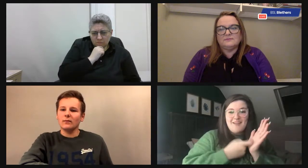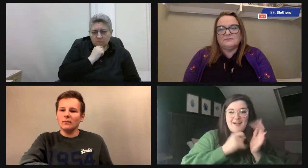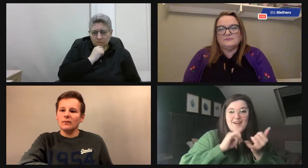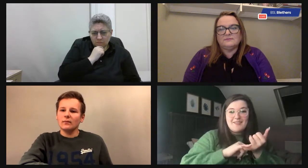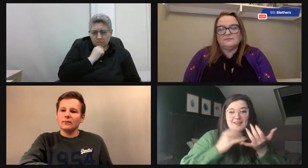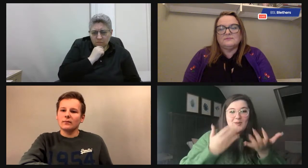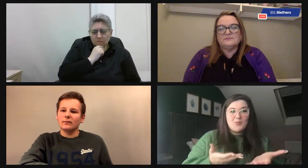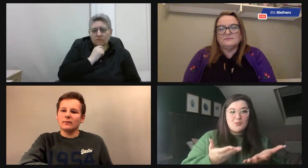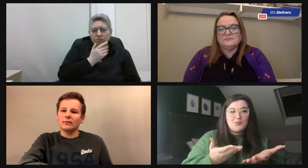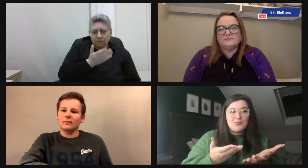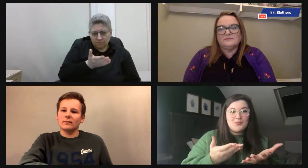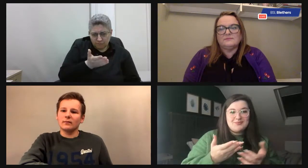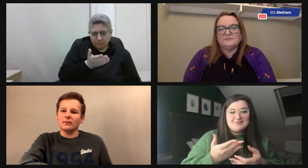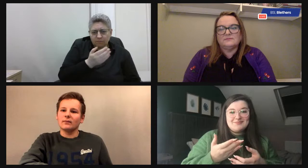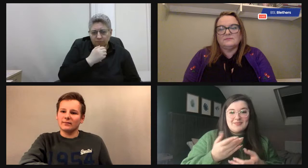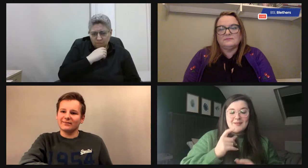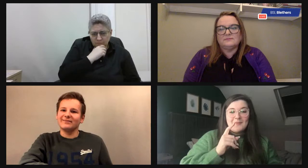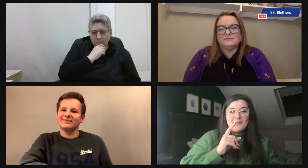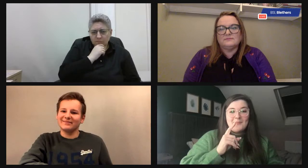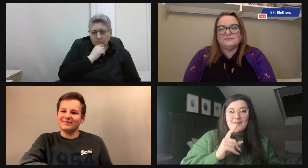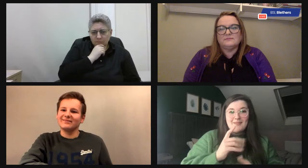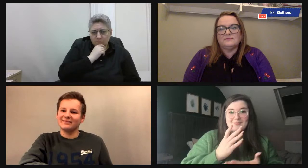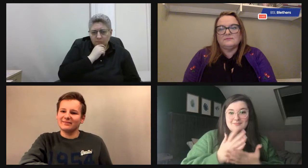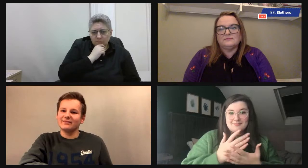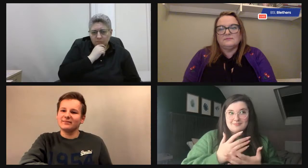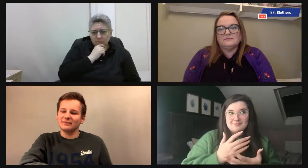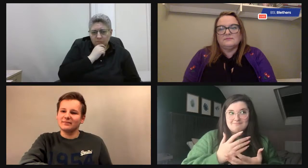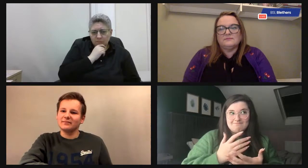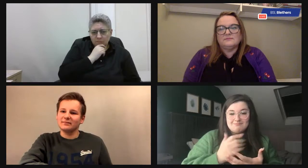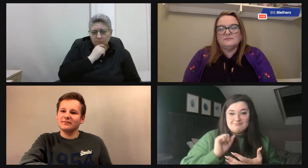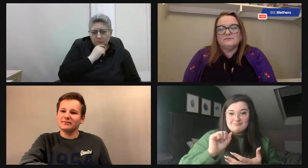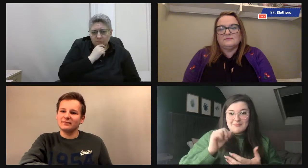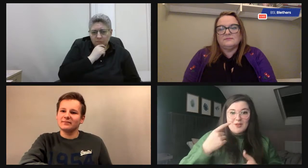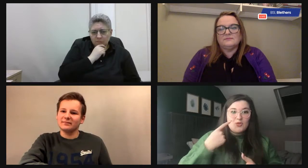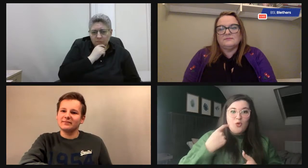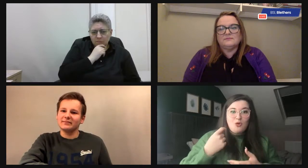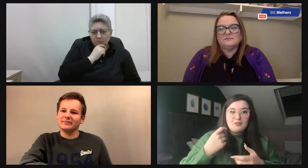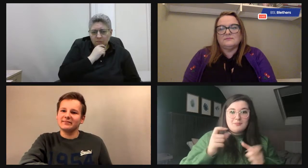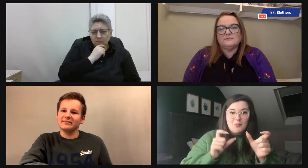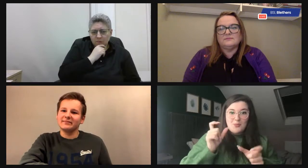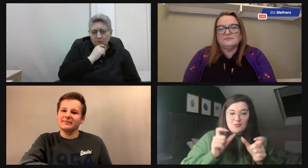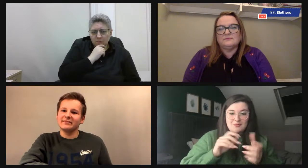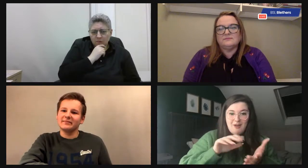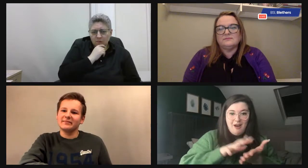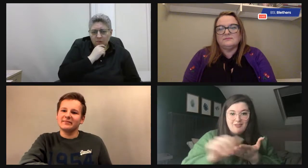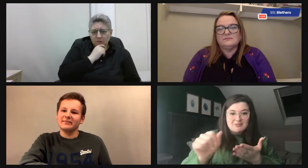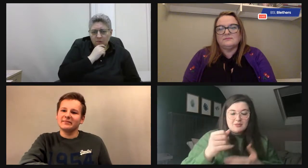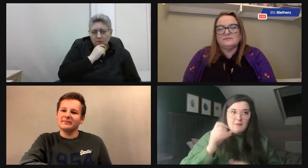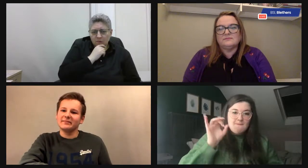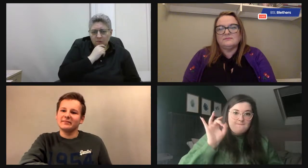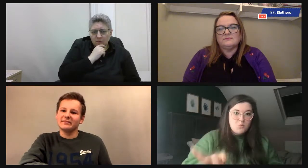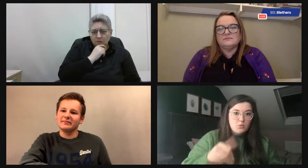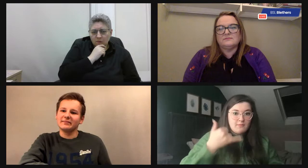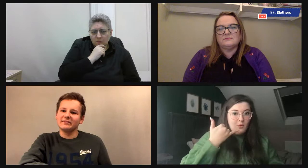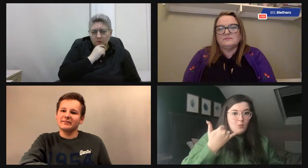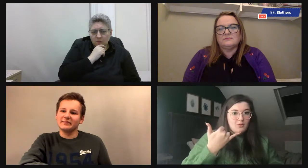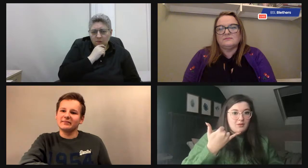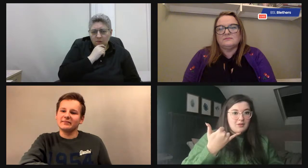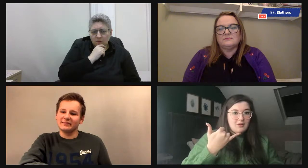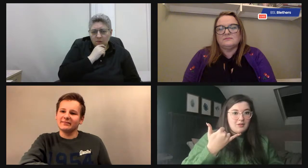that, we have VRS now, Yeah, but indeed. young